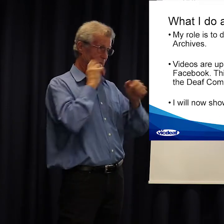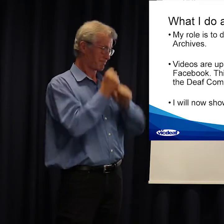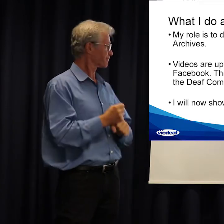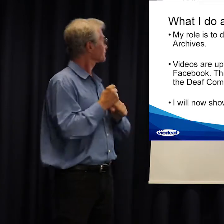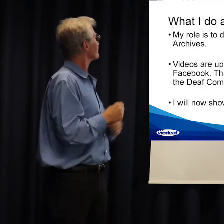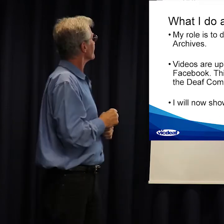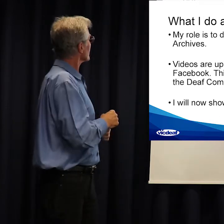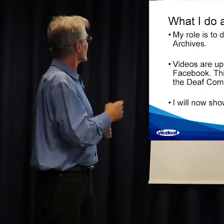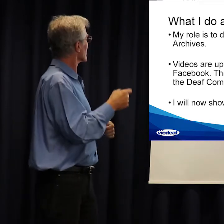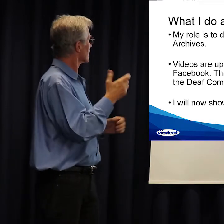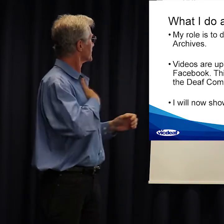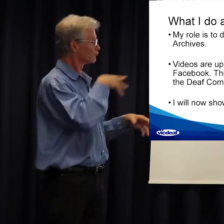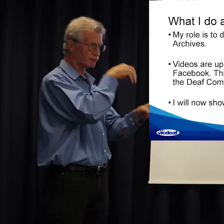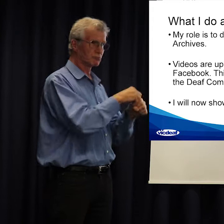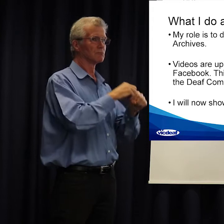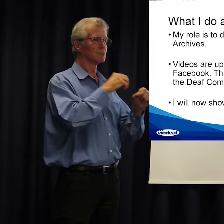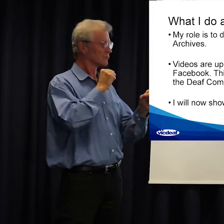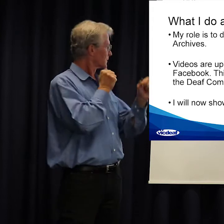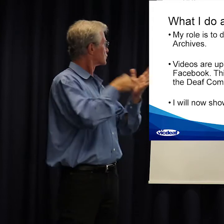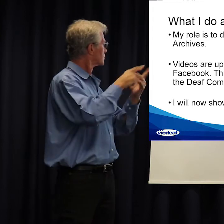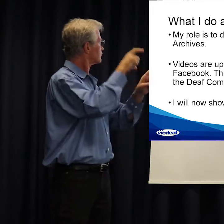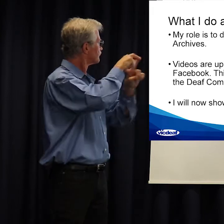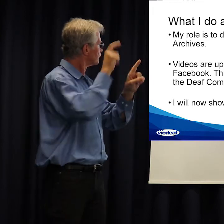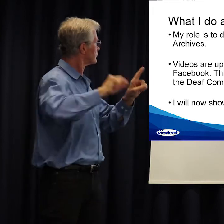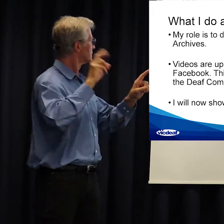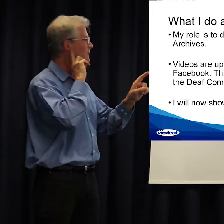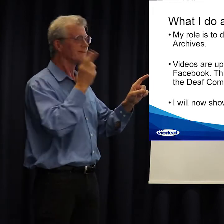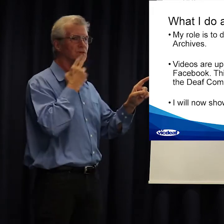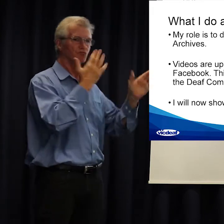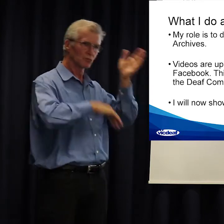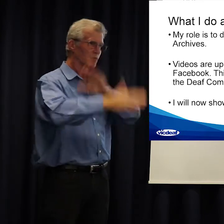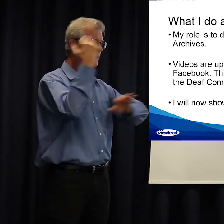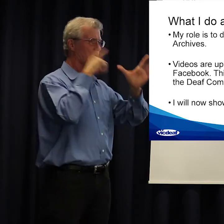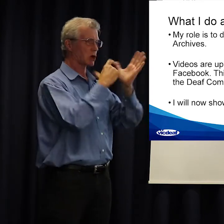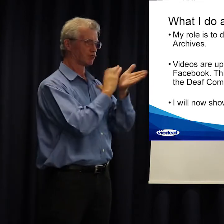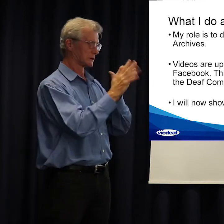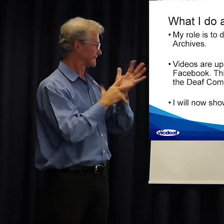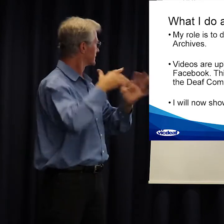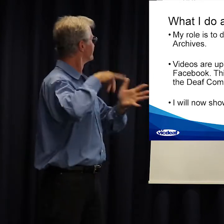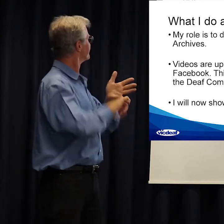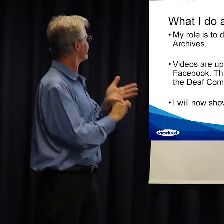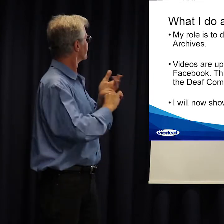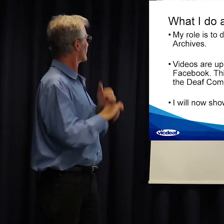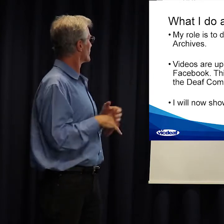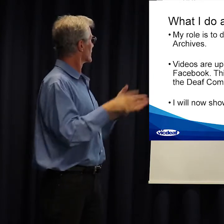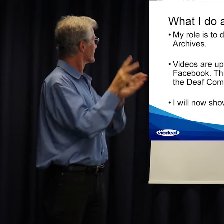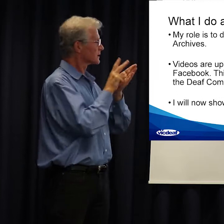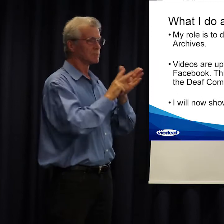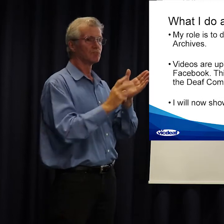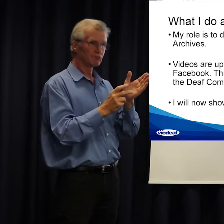Australia. So, my work at Vicdeaf, I digitise videos and place them into the